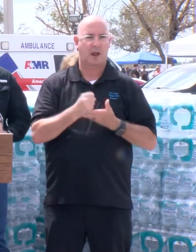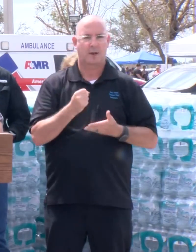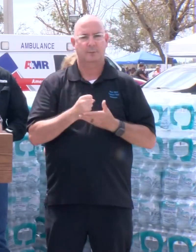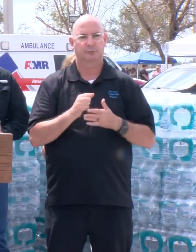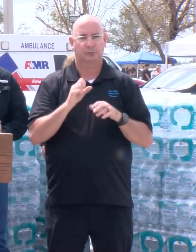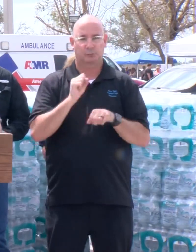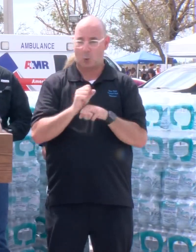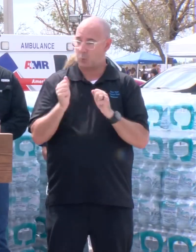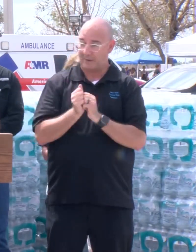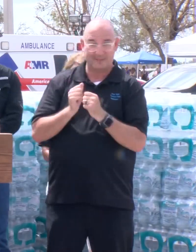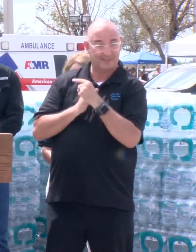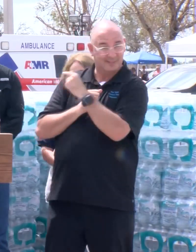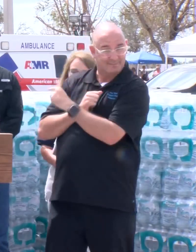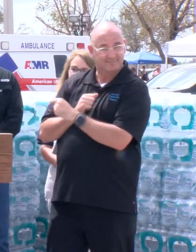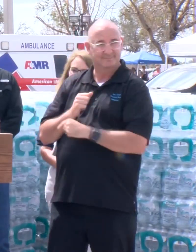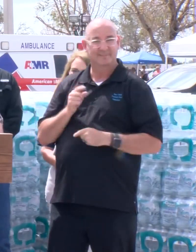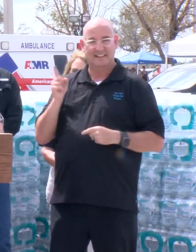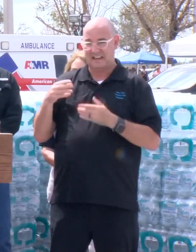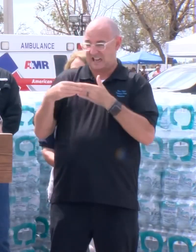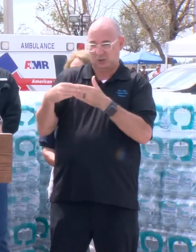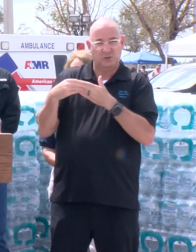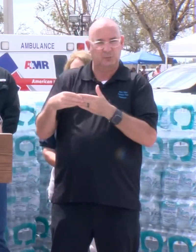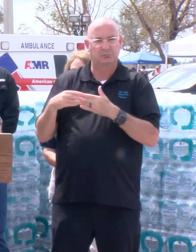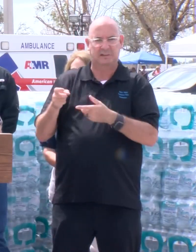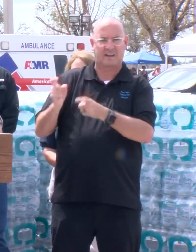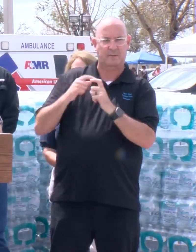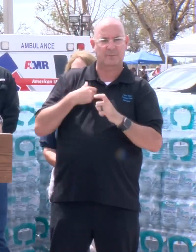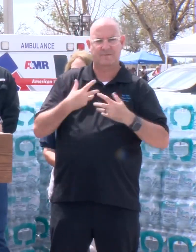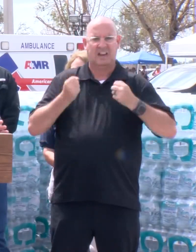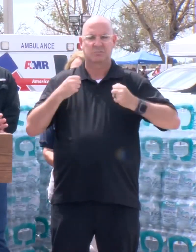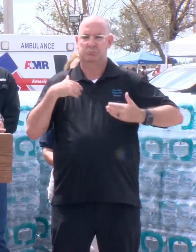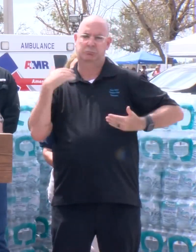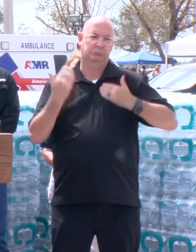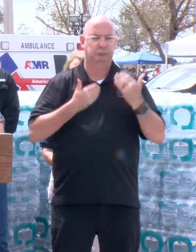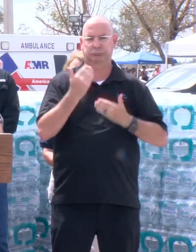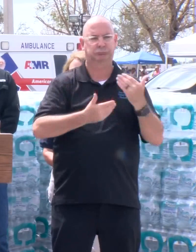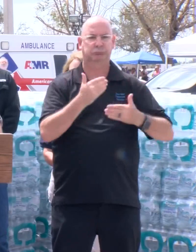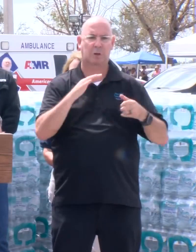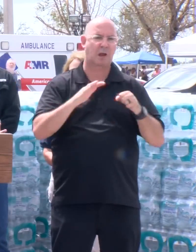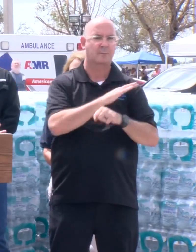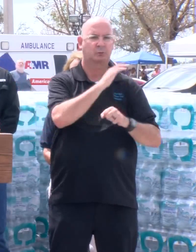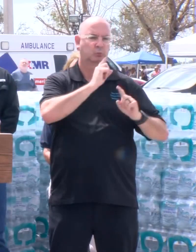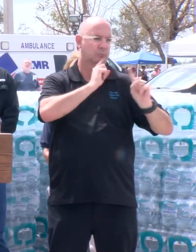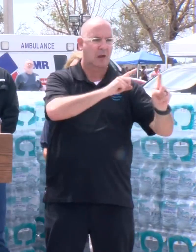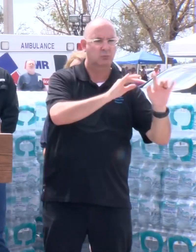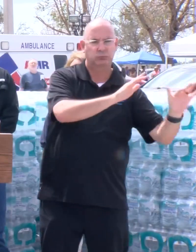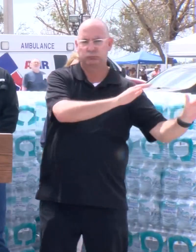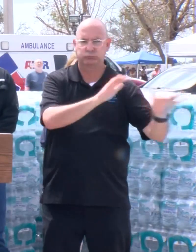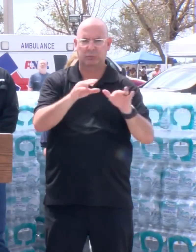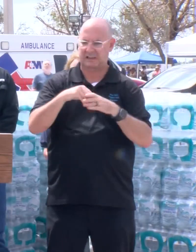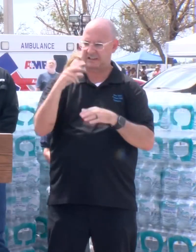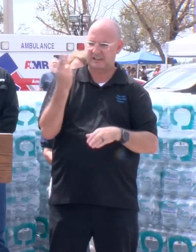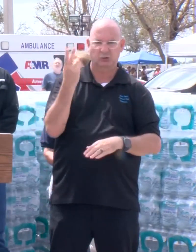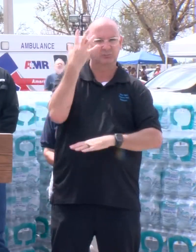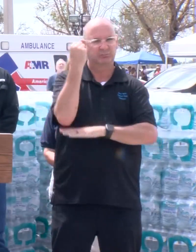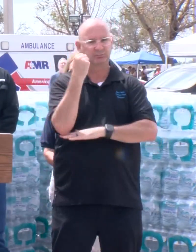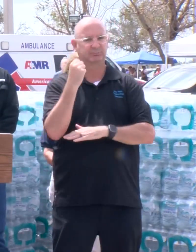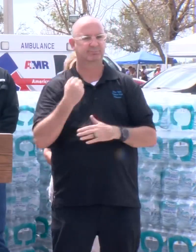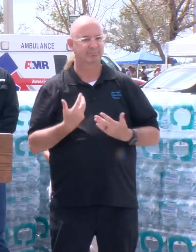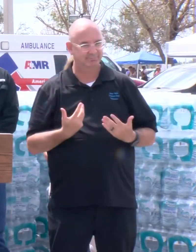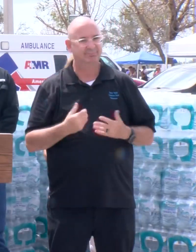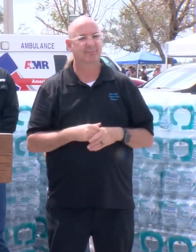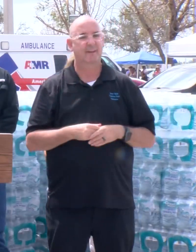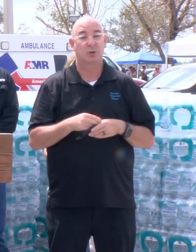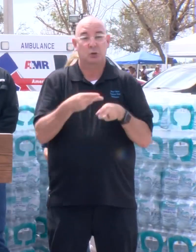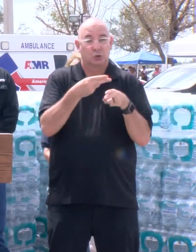given to have one of the fastest and most comprehensive responses in the history of emergency response. It's both short-term and long-term, and the